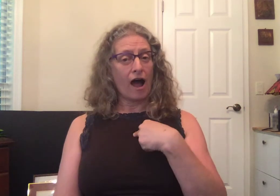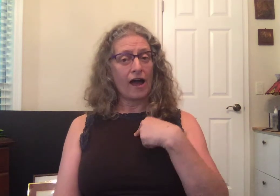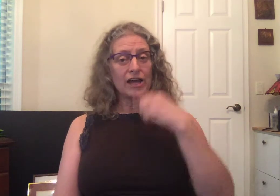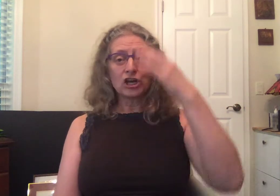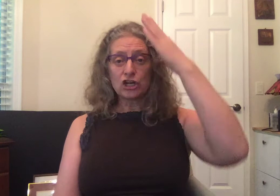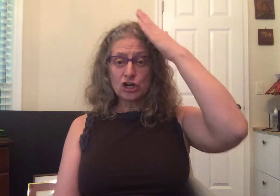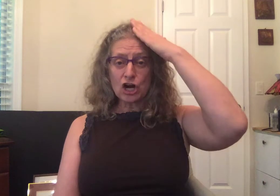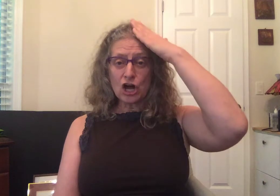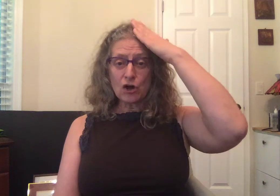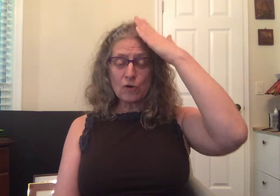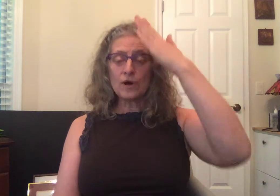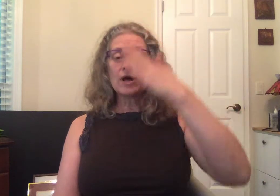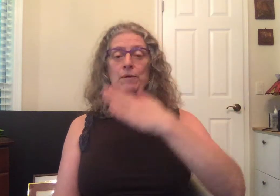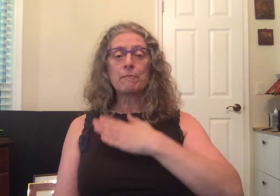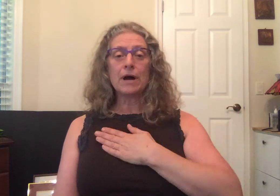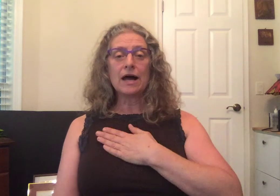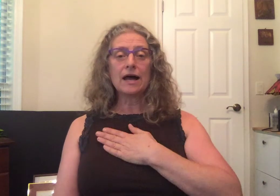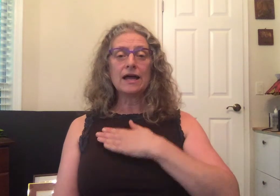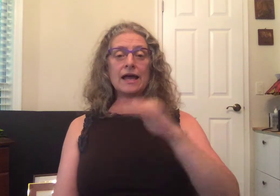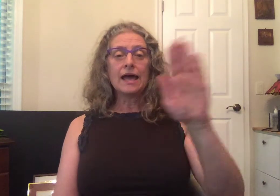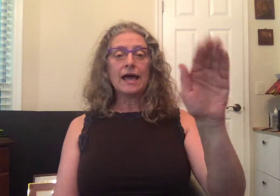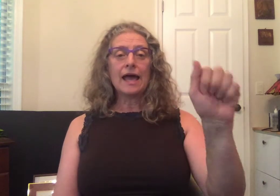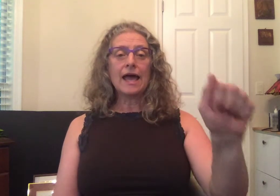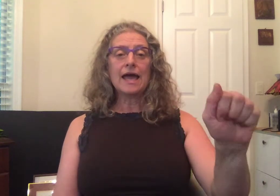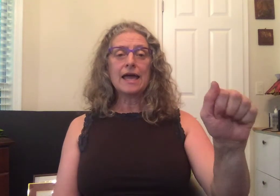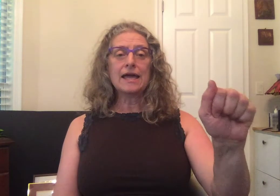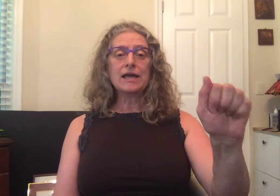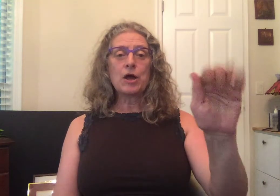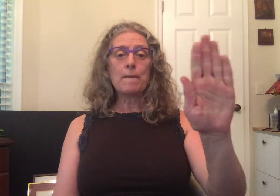I know my